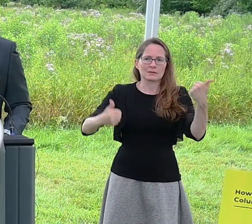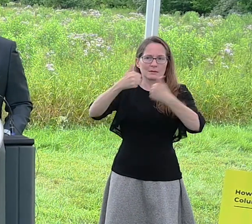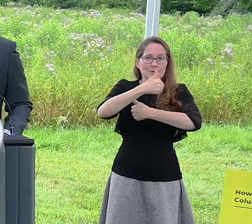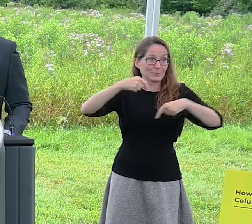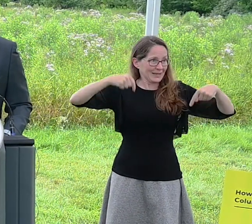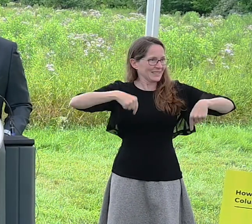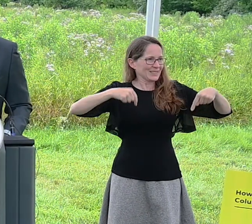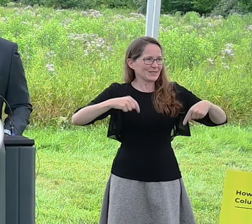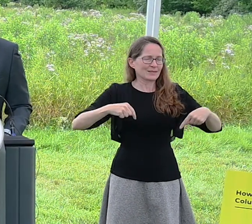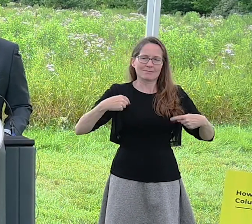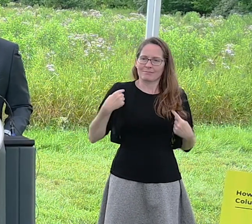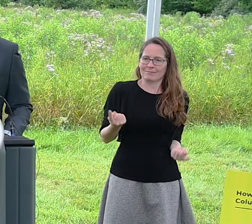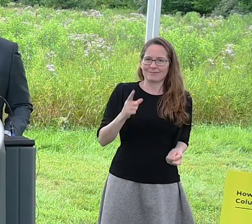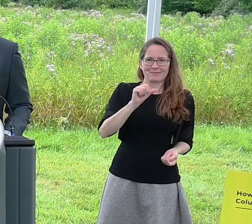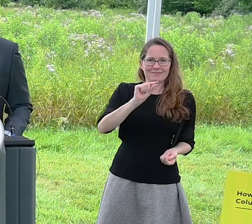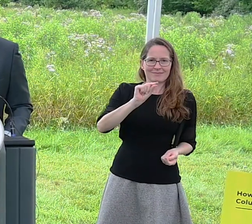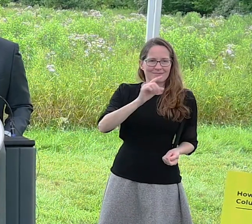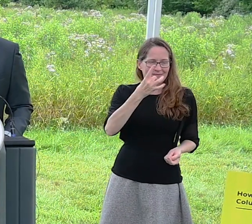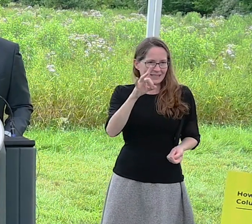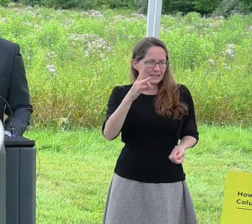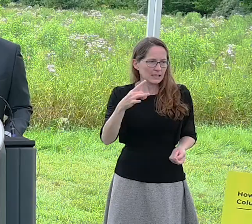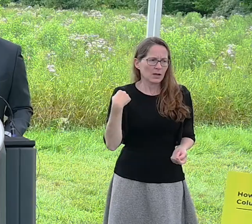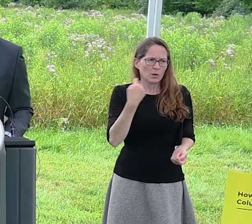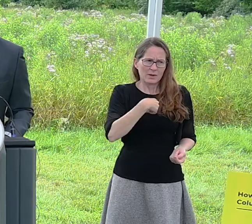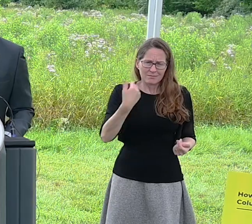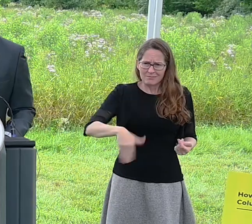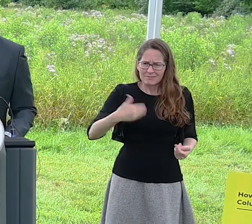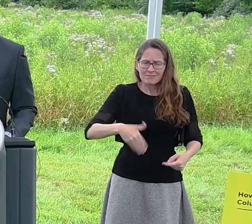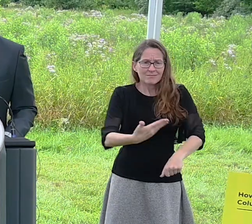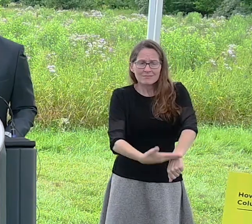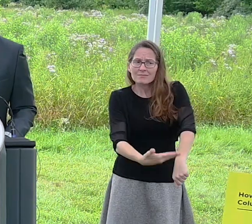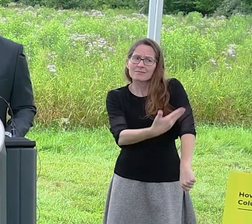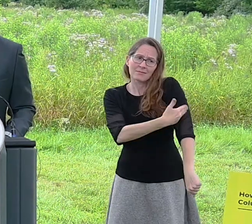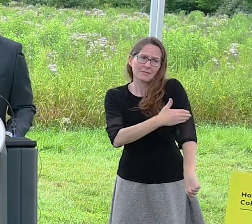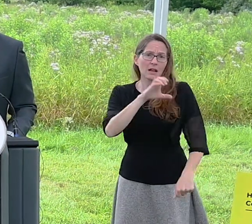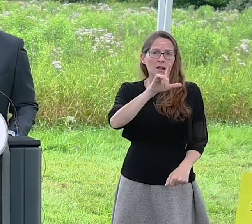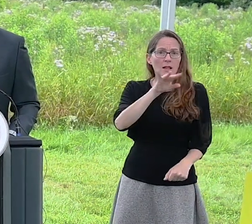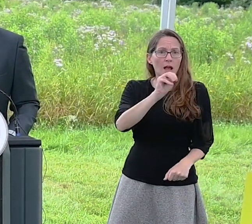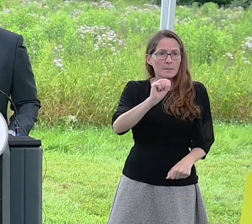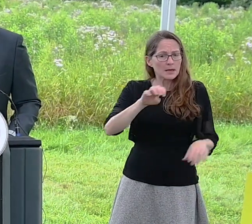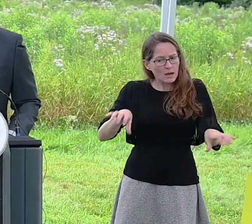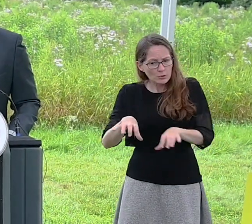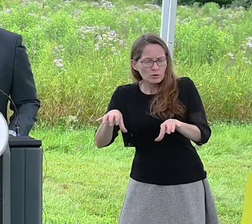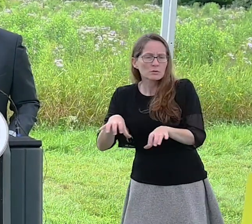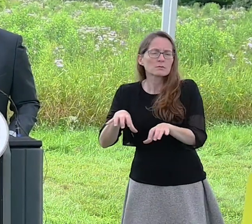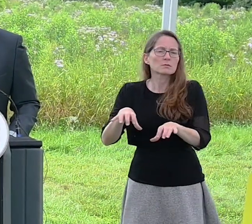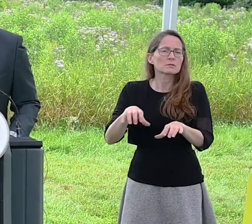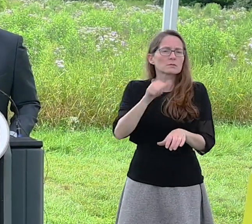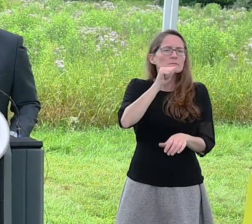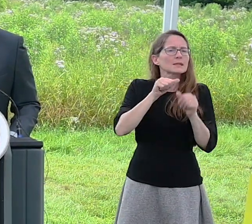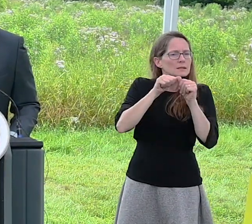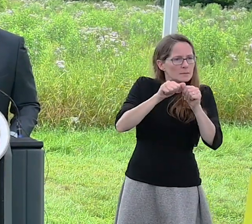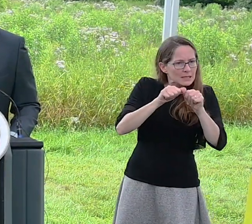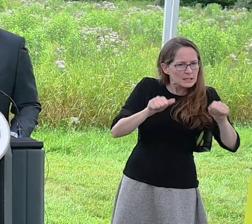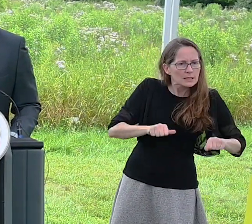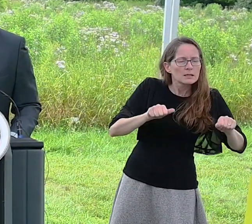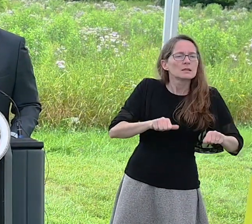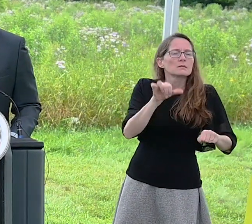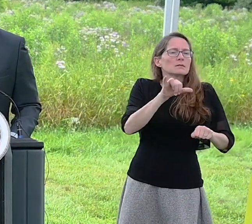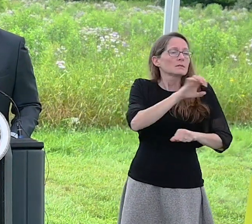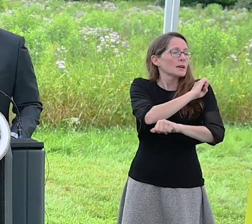2018, we have made significant progress on climate action, sustainability, and energy